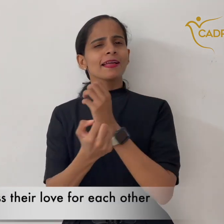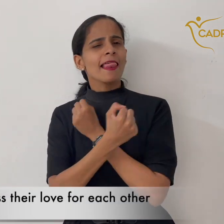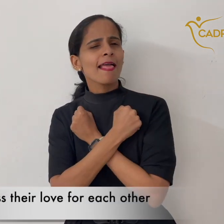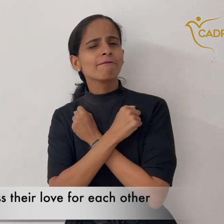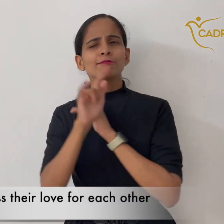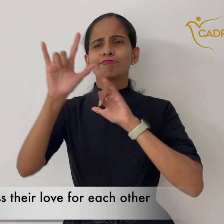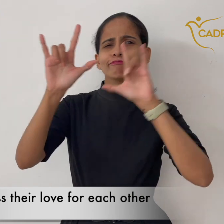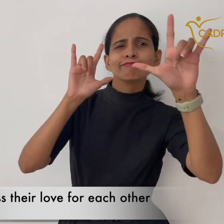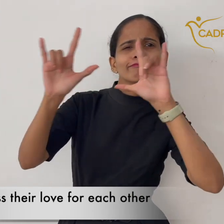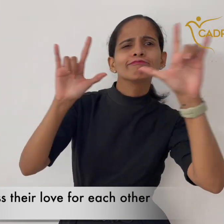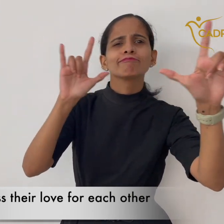other.